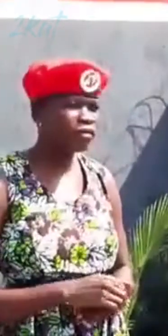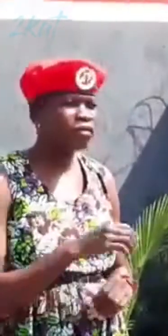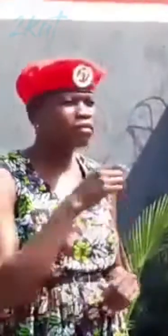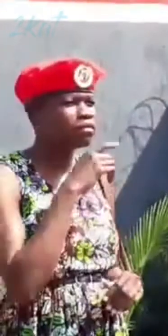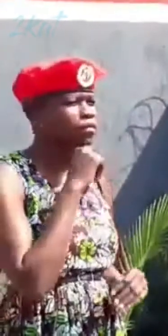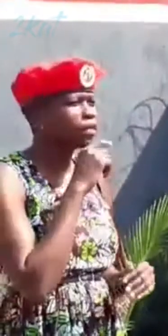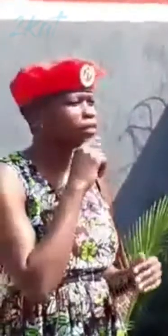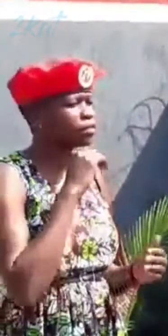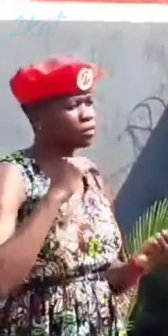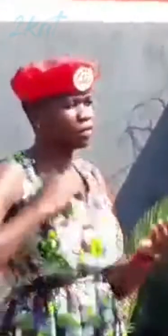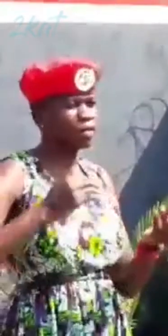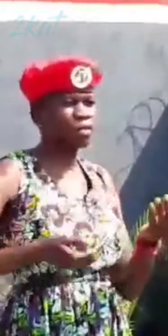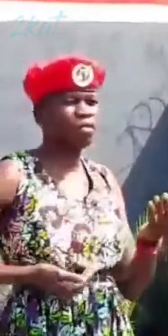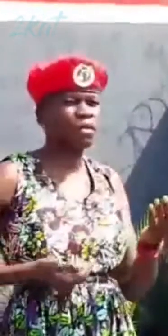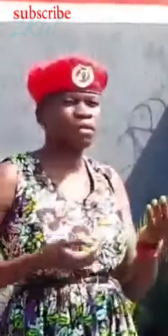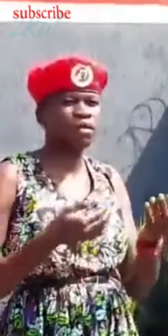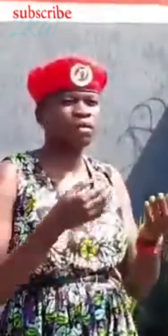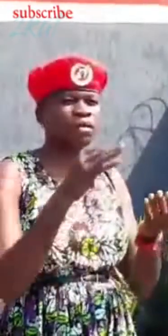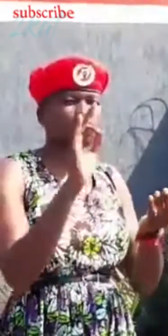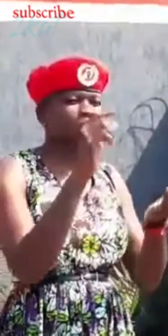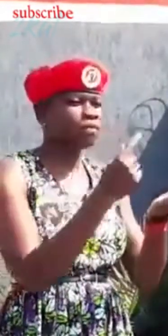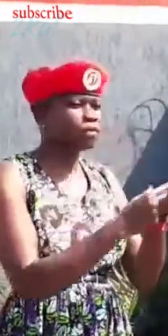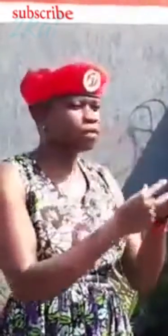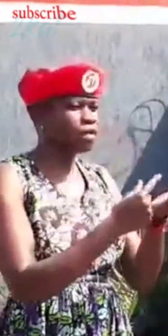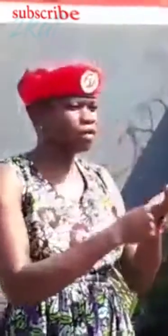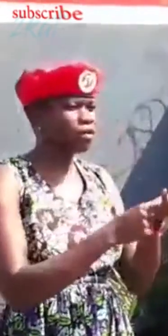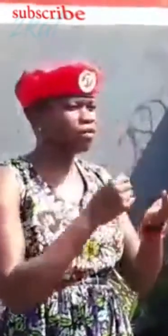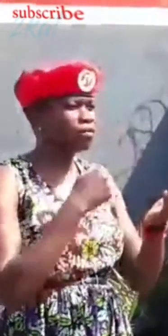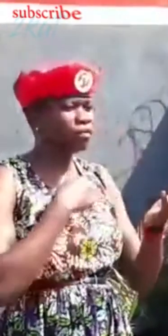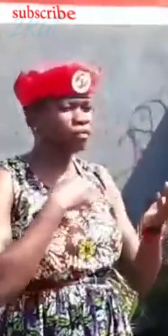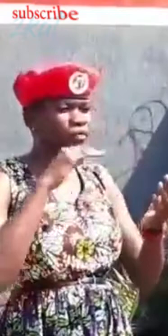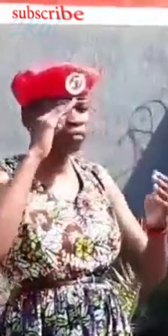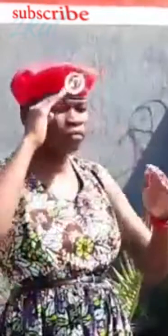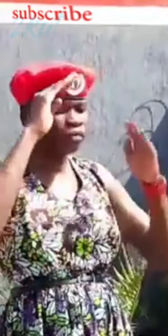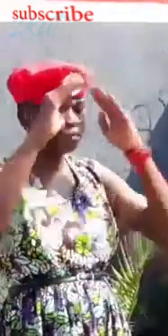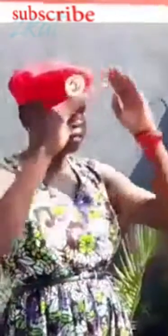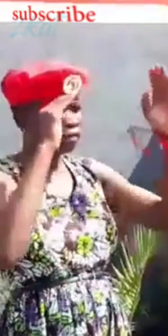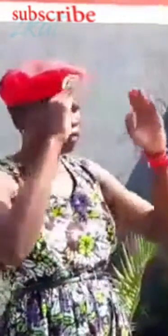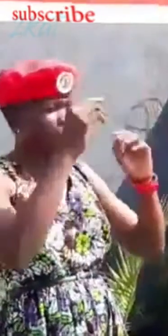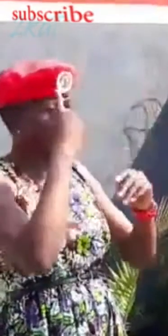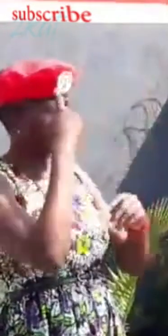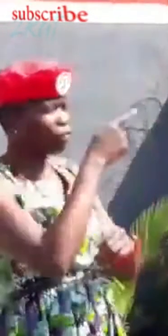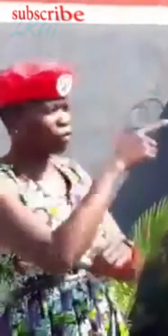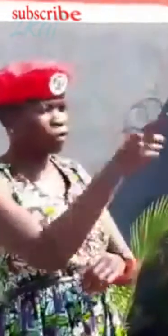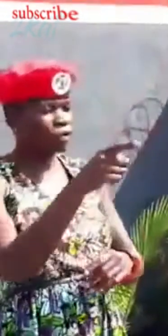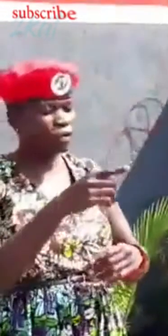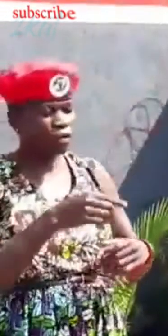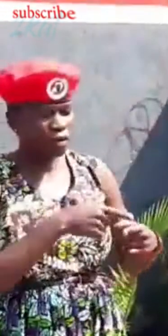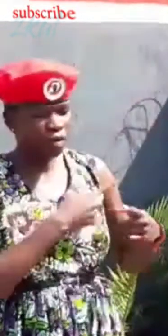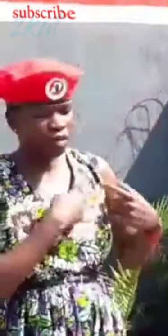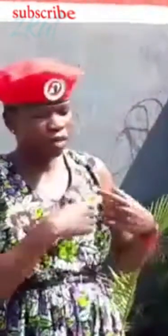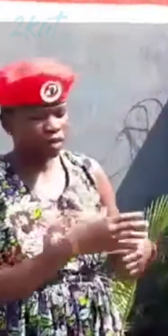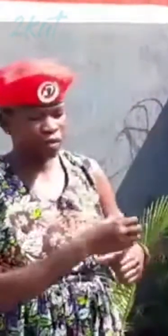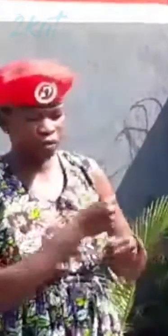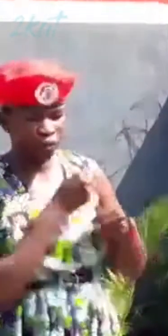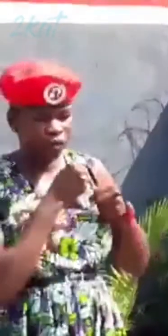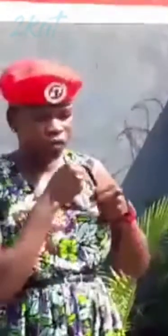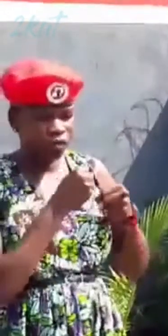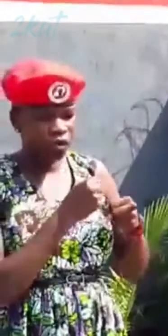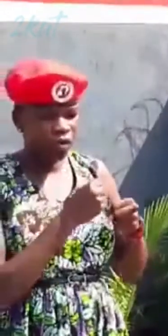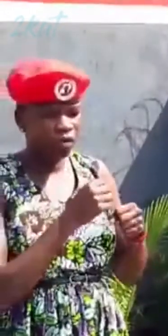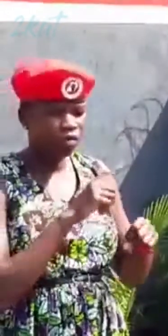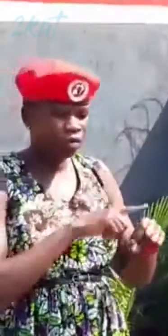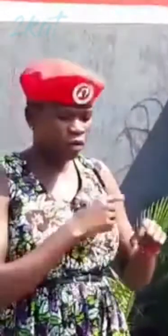Men and women of Uganda, I salute you for staying firm even at a time like this when our